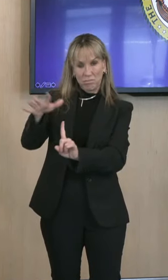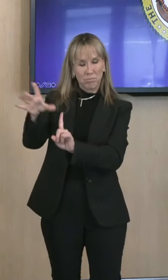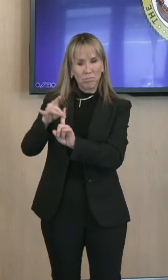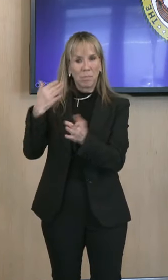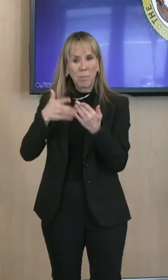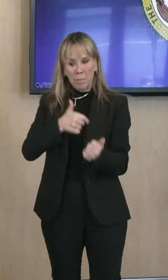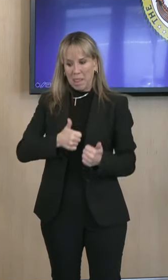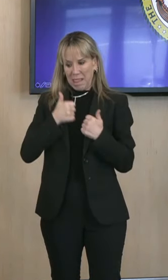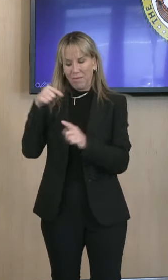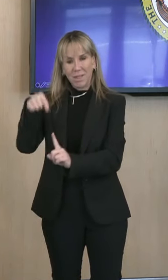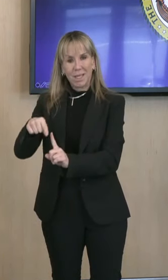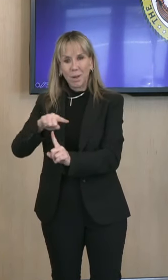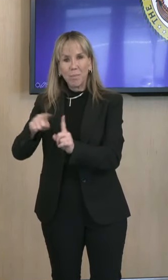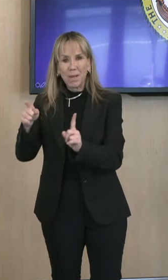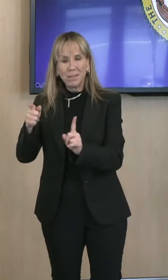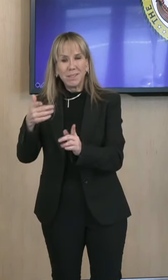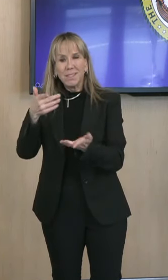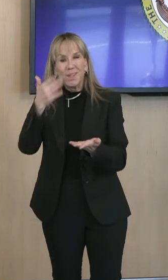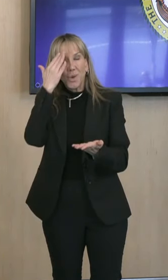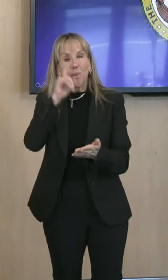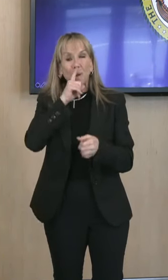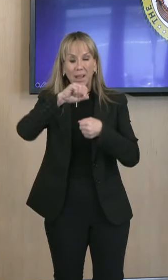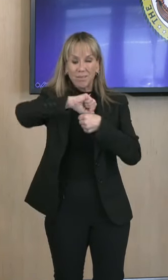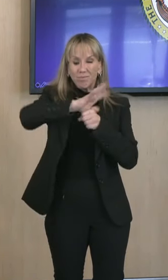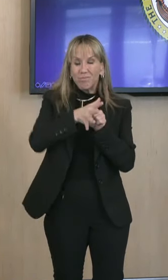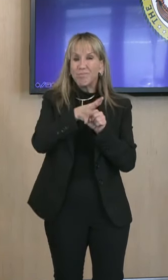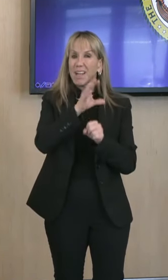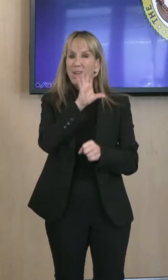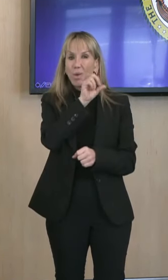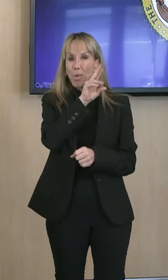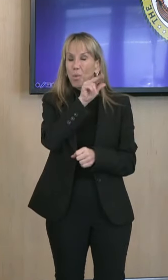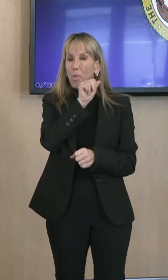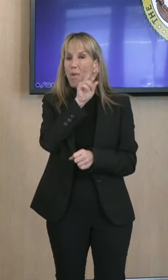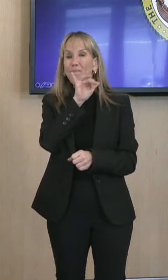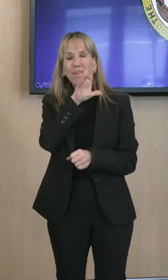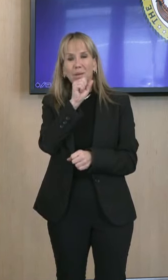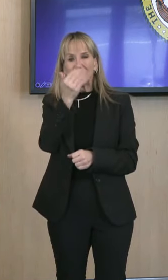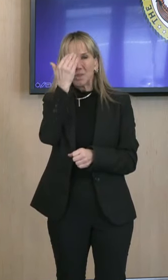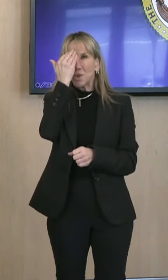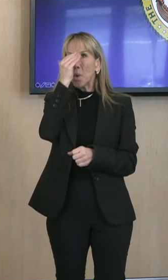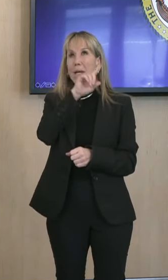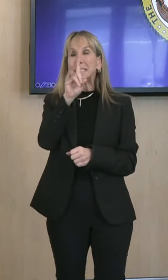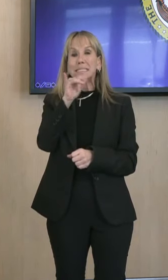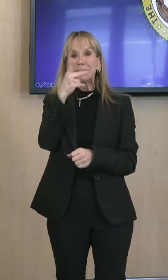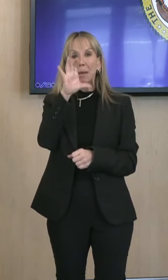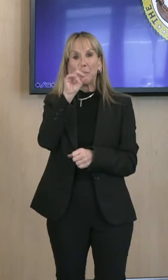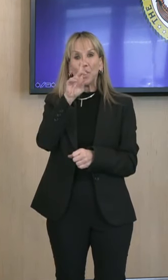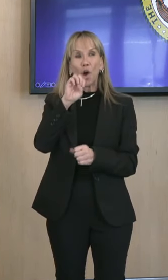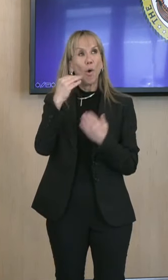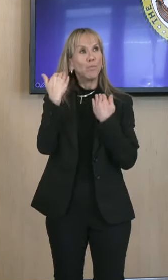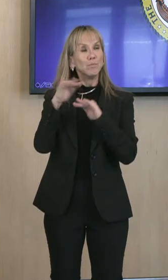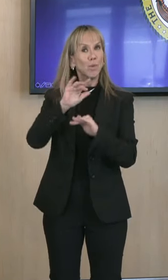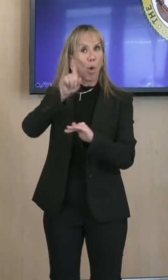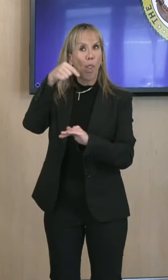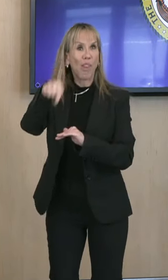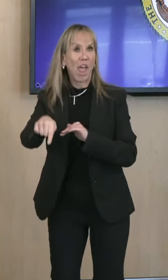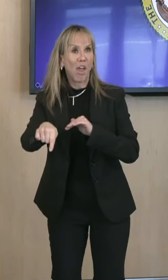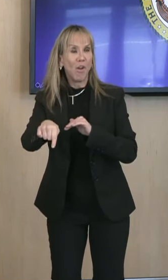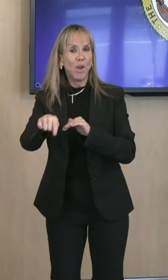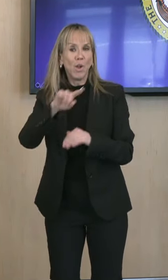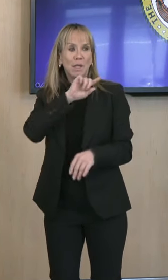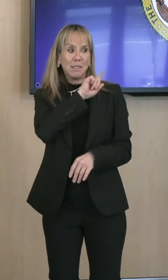virus knows no zip code limitations. And so I do think that there is